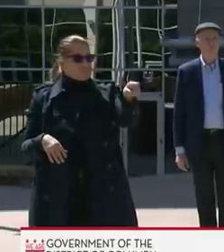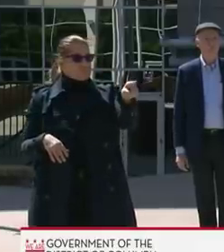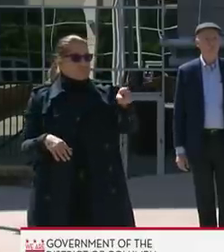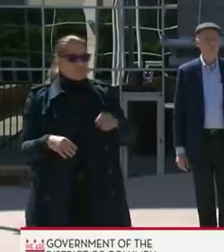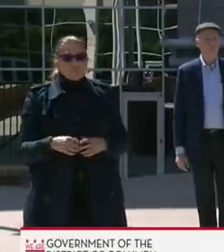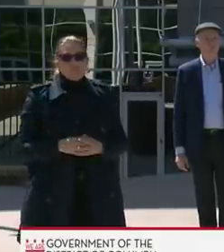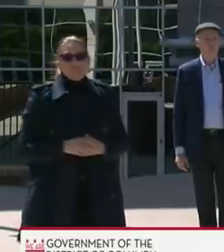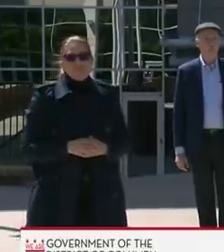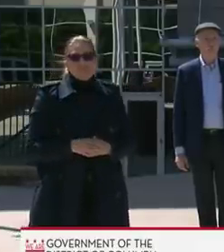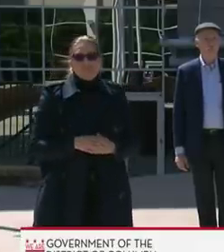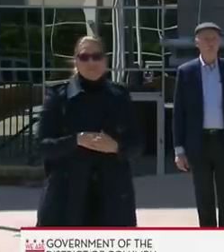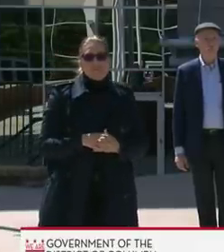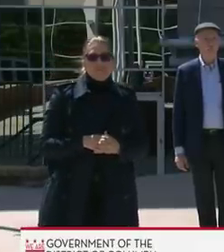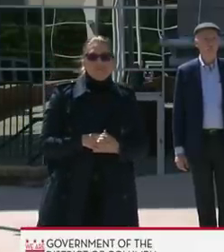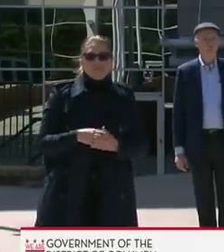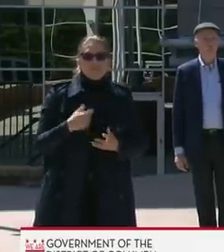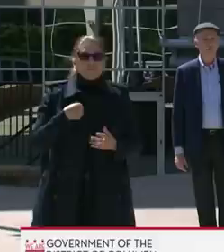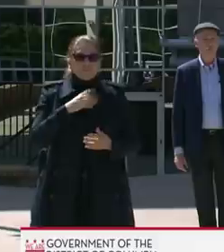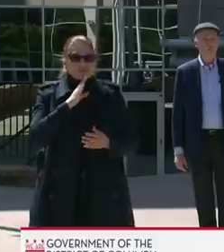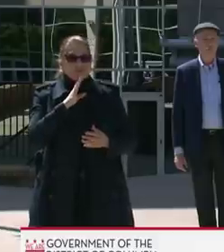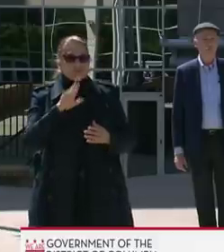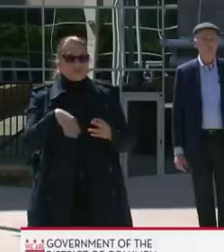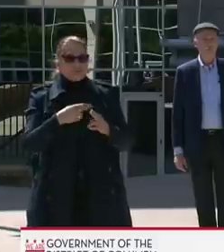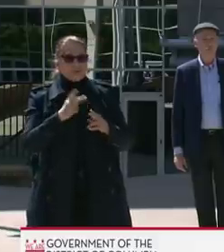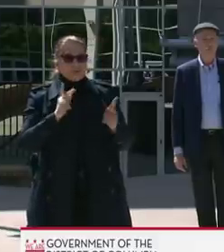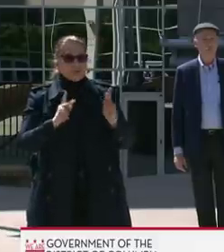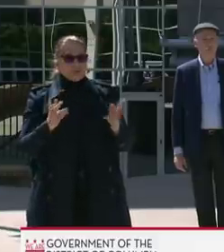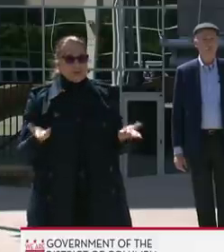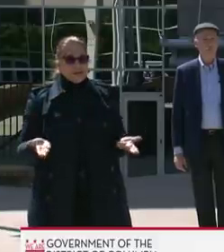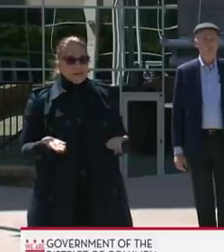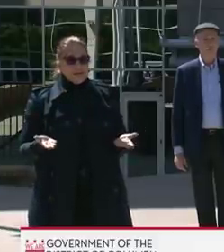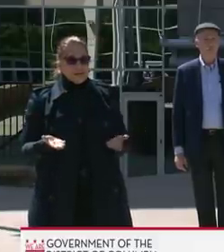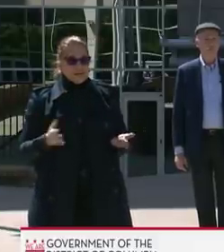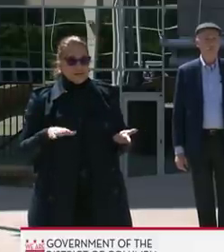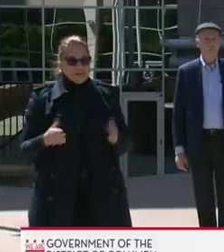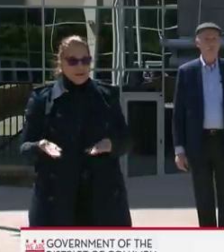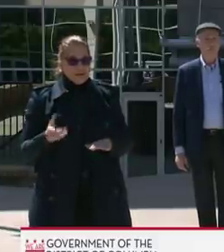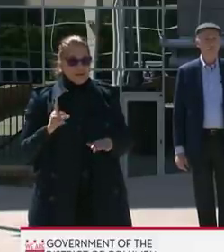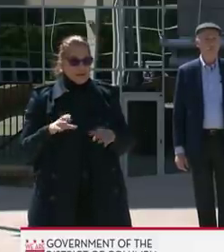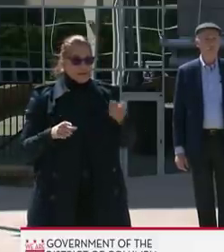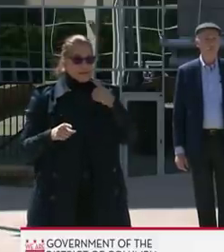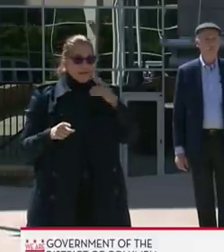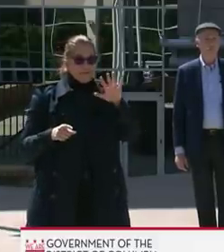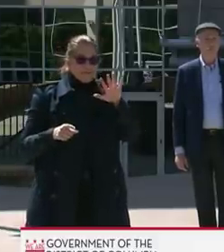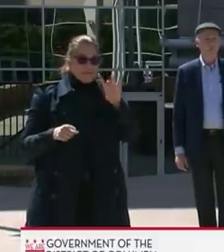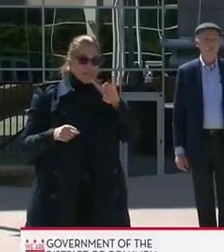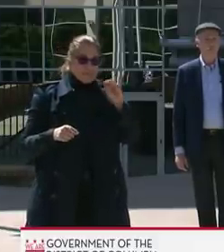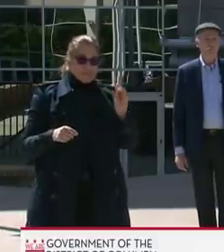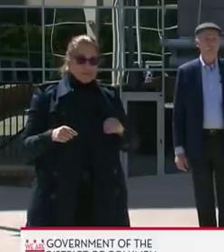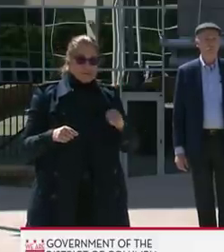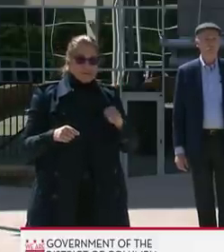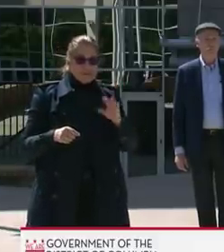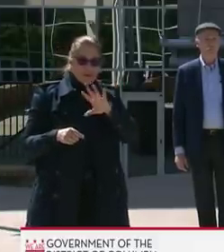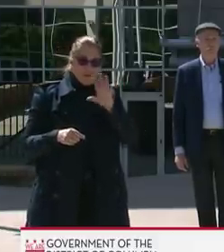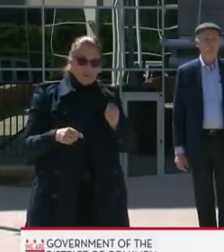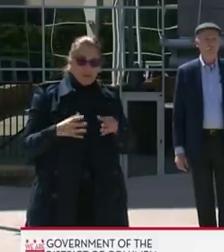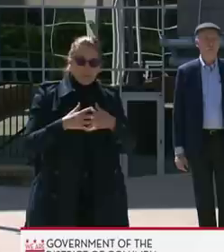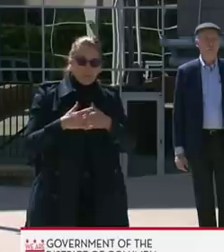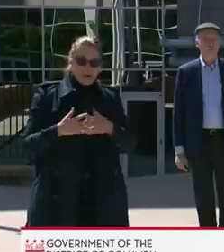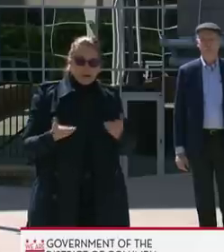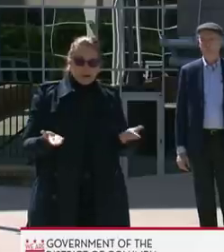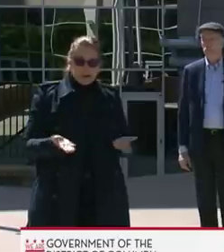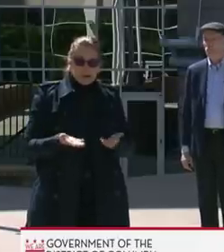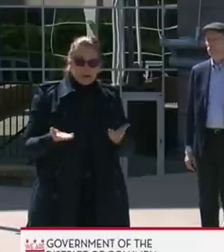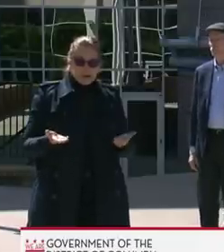to the deaths in the district. You said 58% of them are African Americans. Can you speak more as to why that may be? I